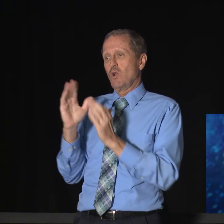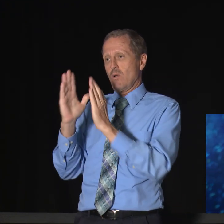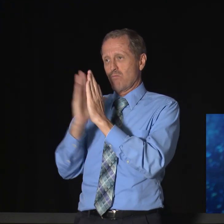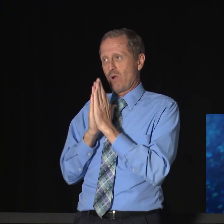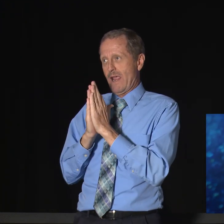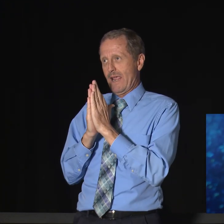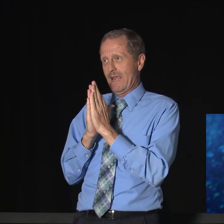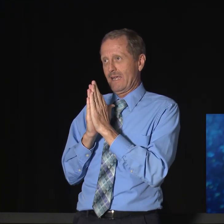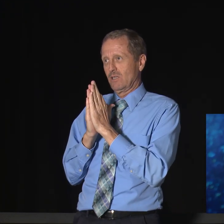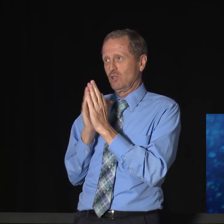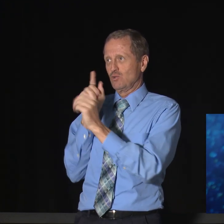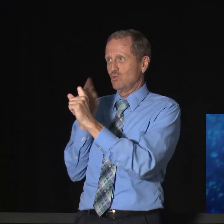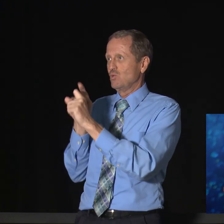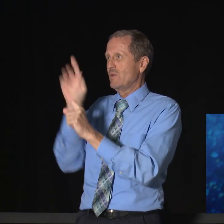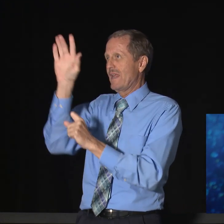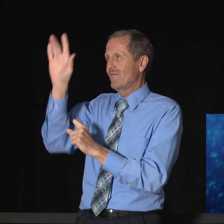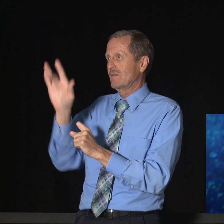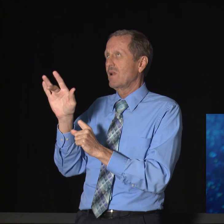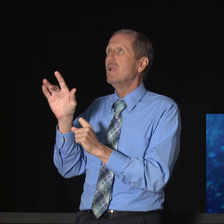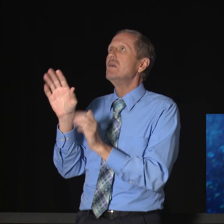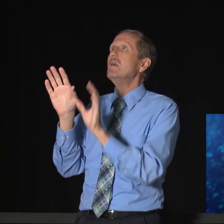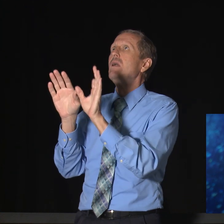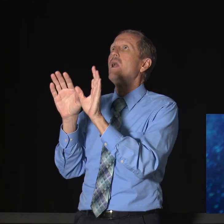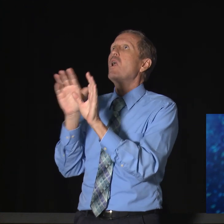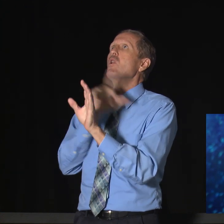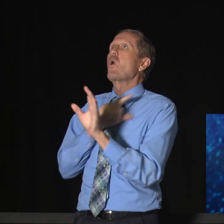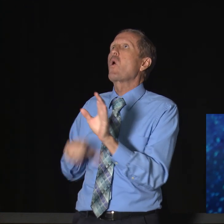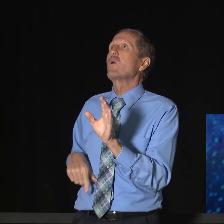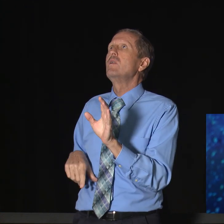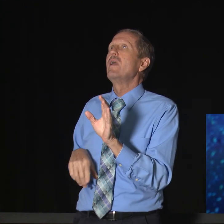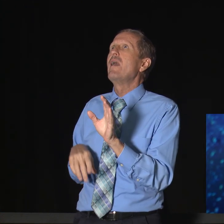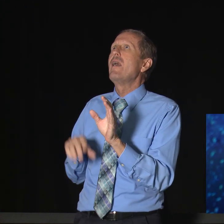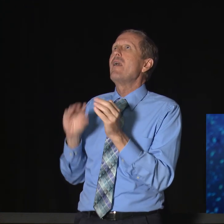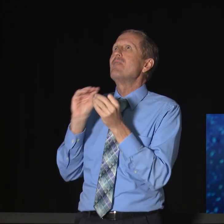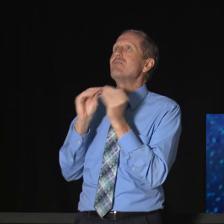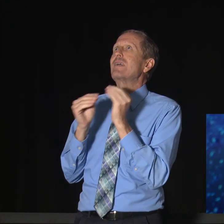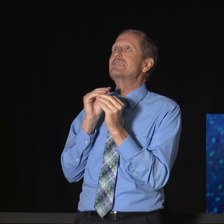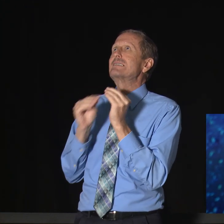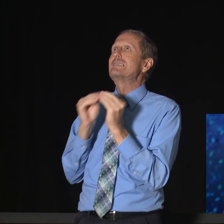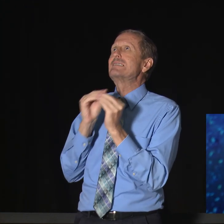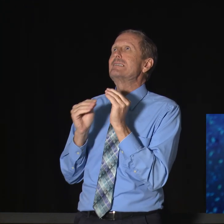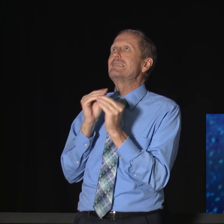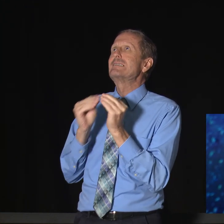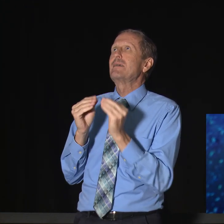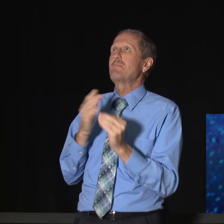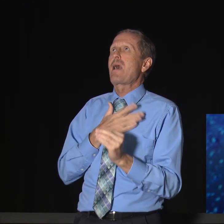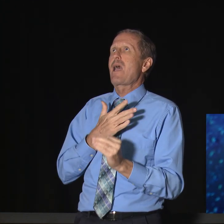invisible. Lord, fix my heart.